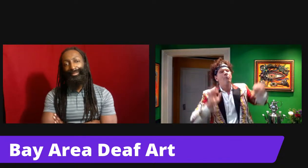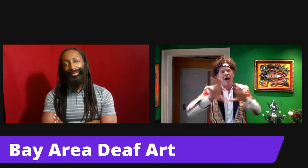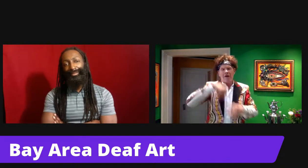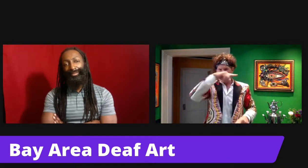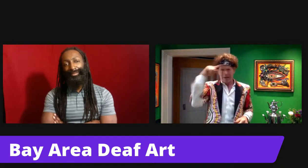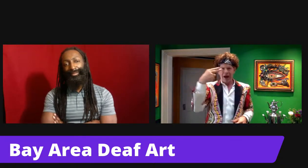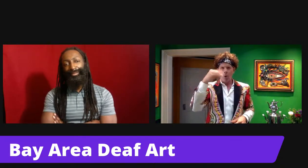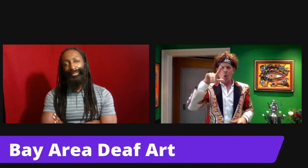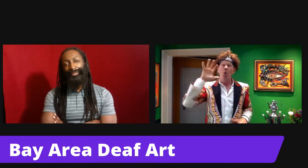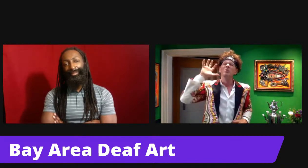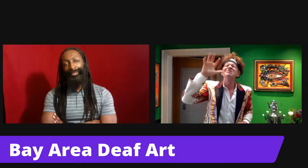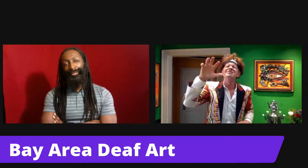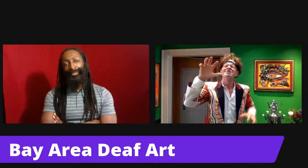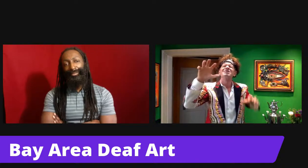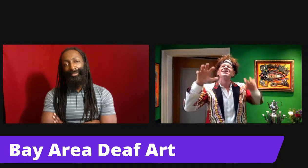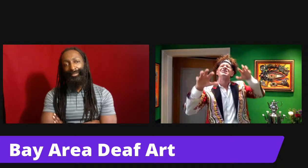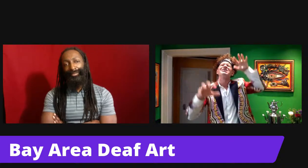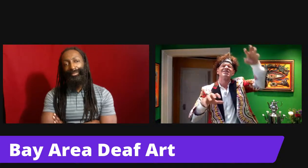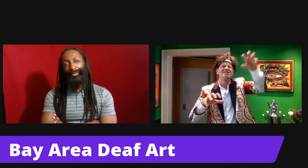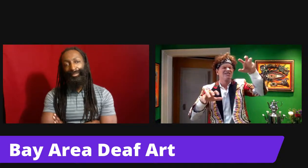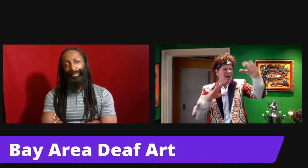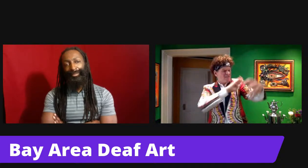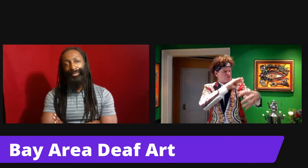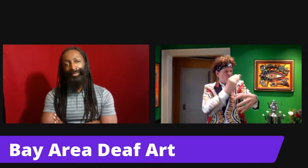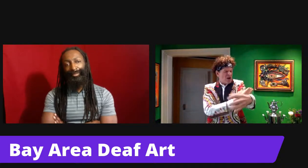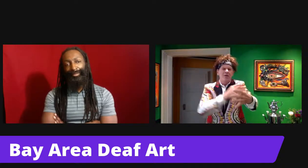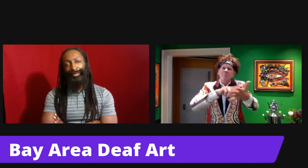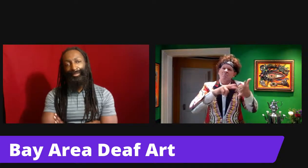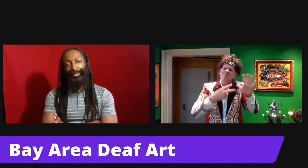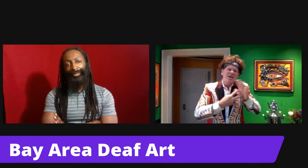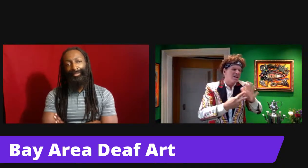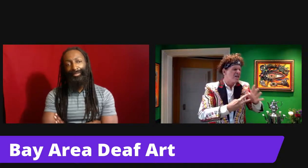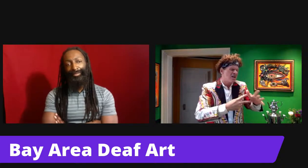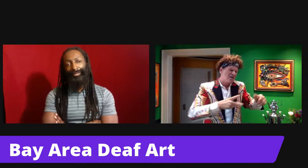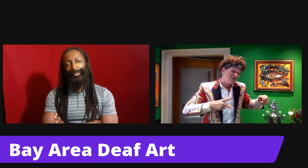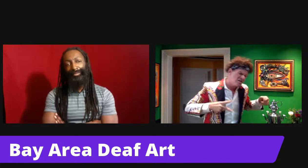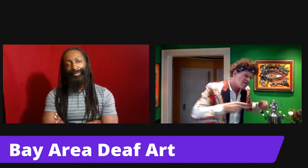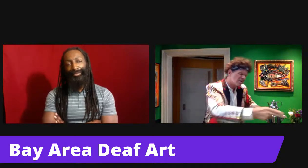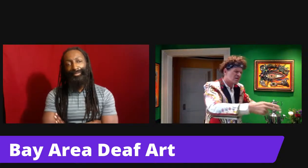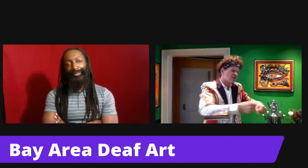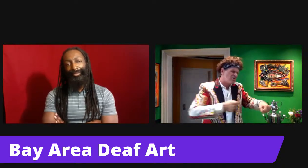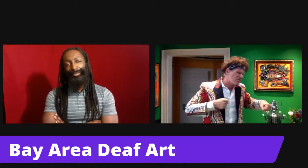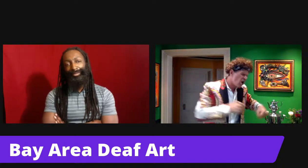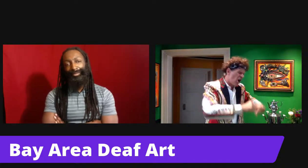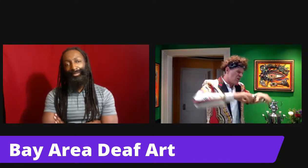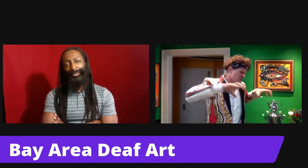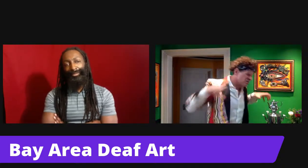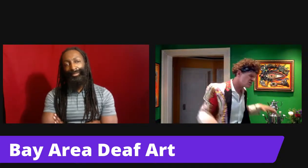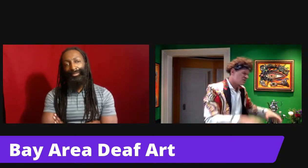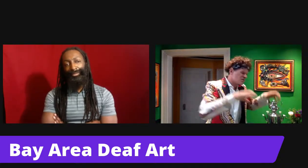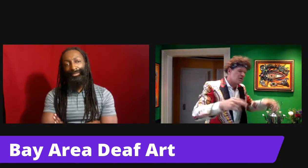hard for me to call out of myself. You know, you gotta have that strength.